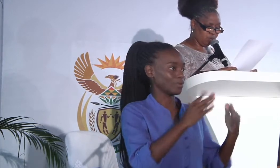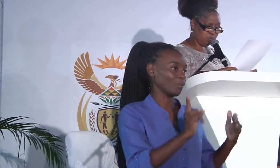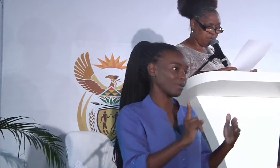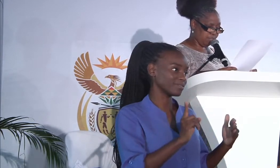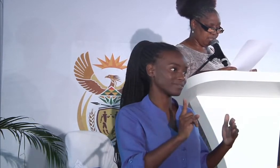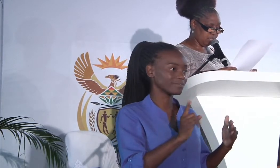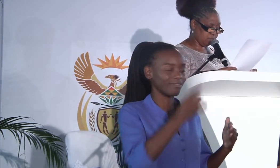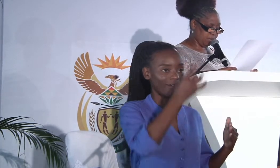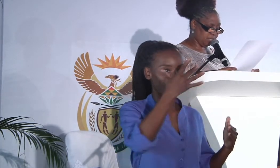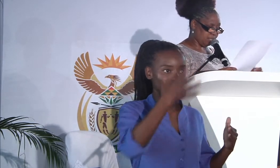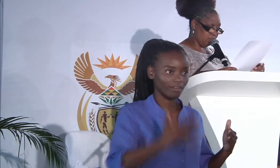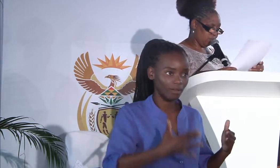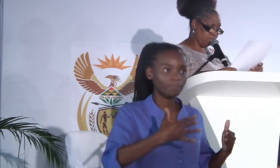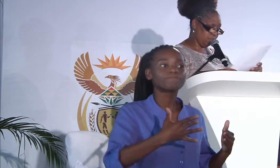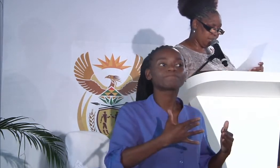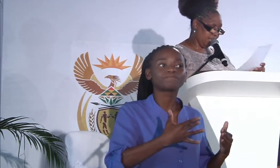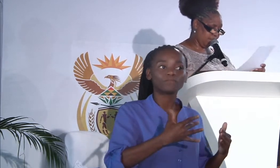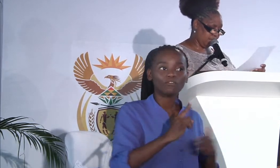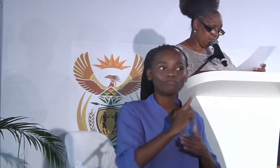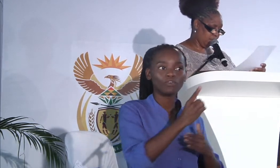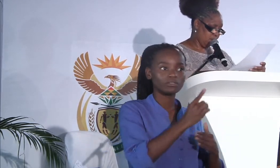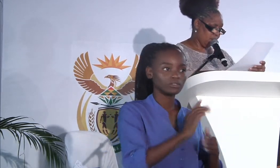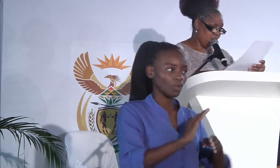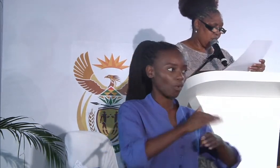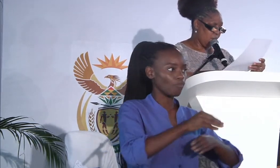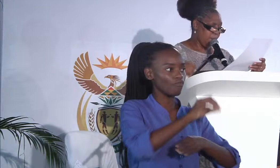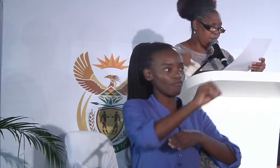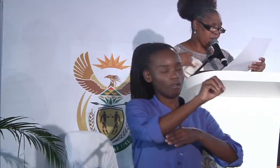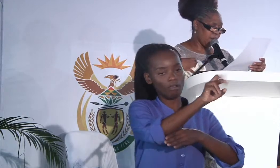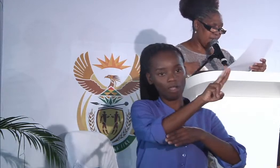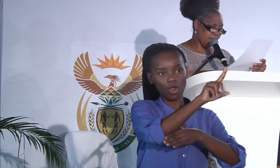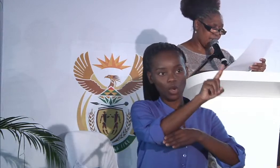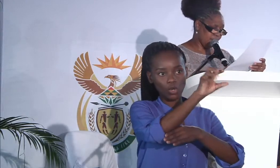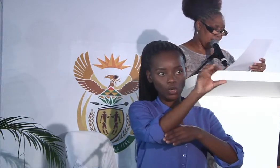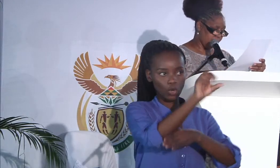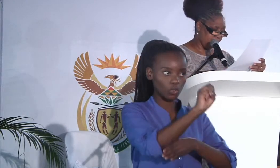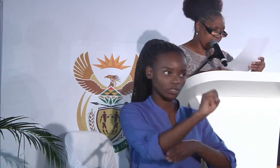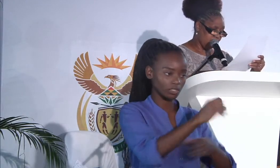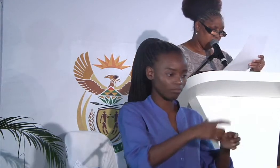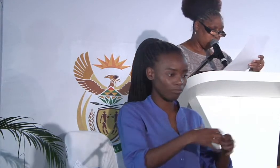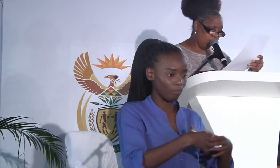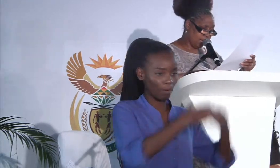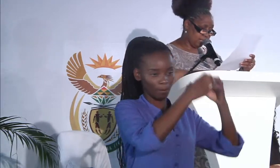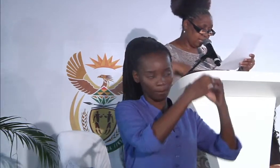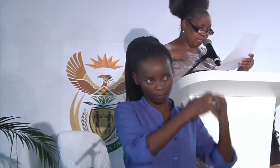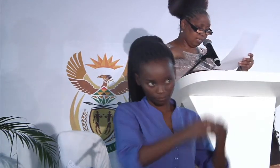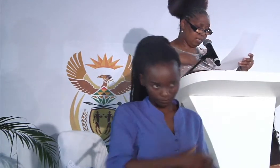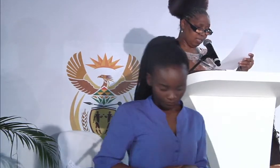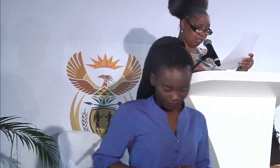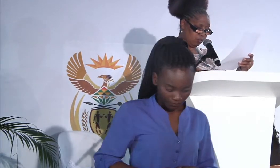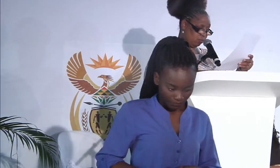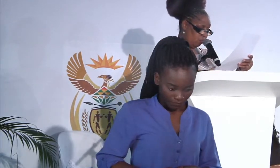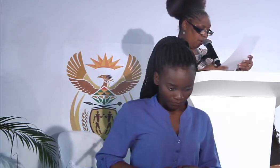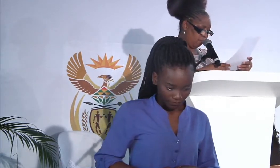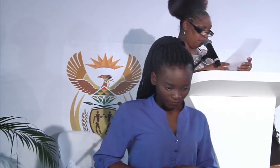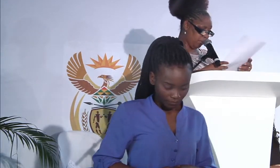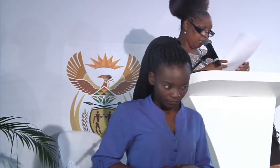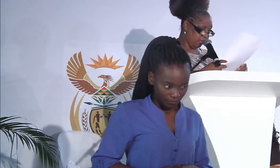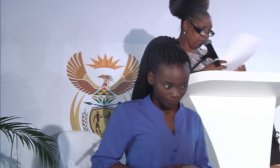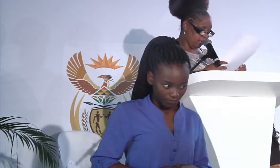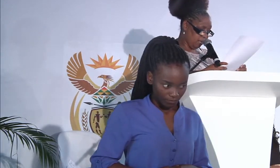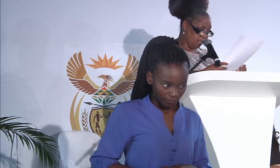overdose prevention space within Belhaven. Program Director, To understand citizens who have